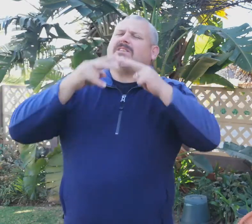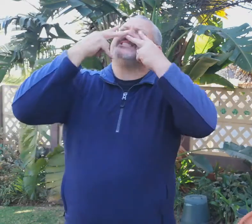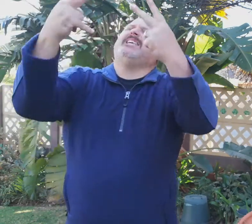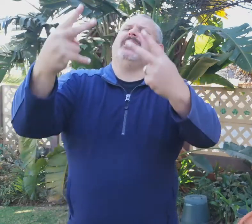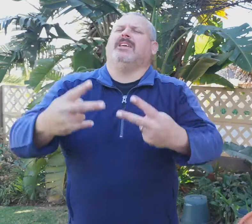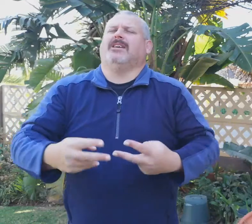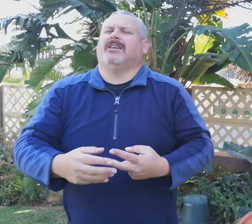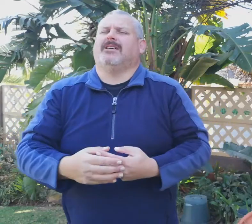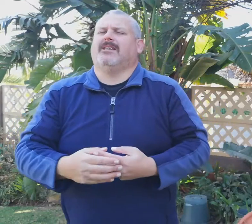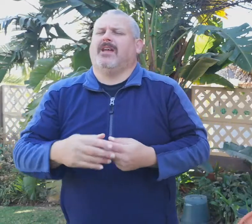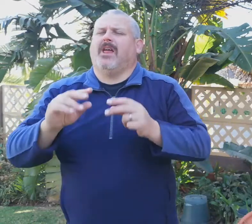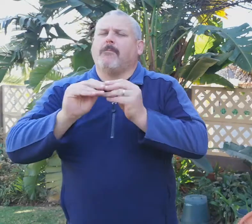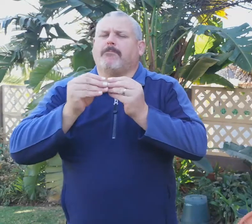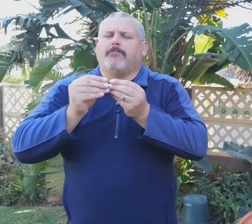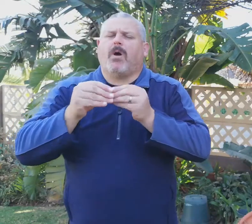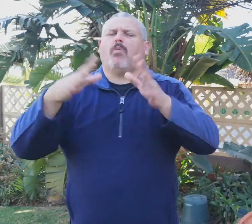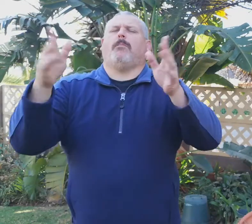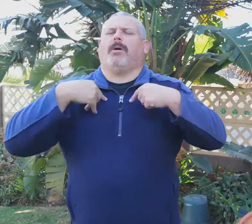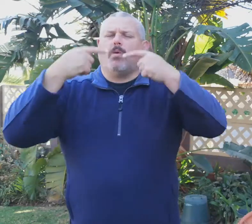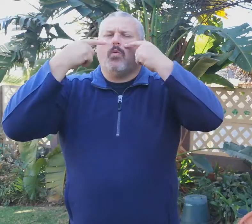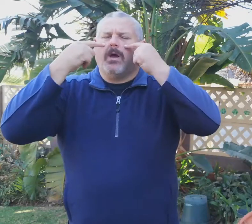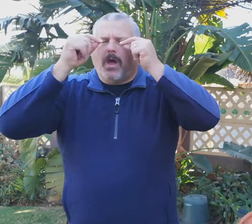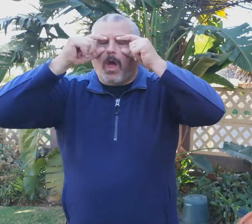Yeah, I can see. Mag op my oor.